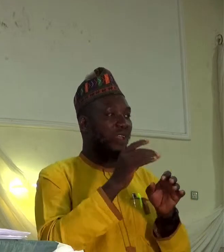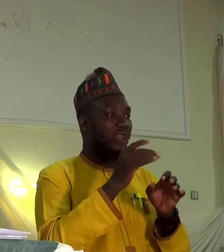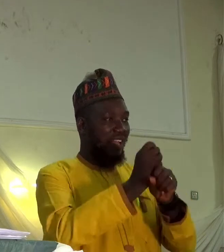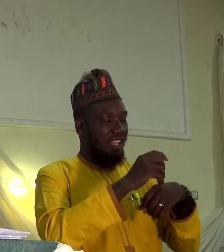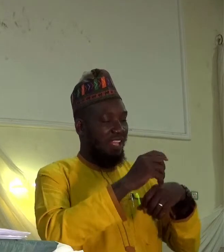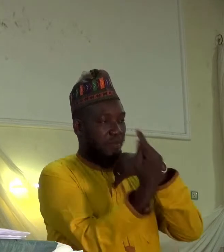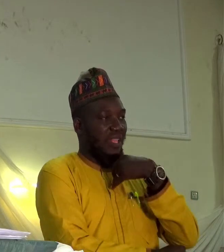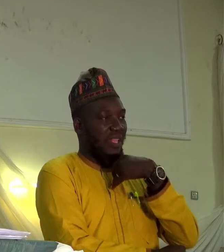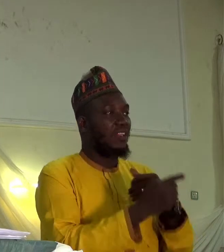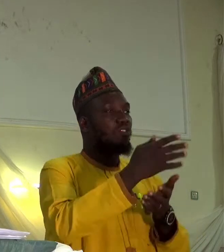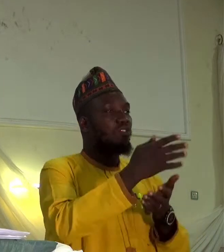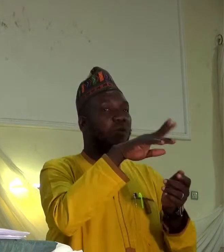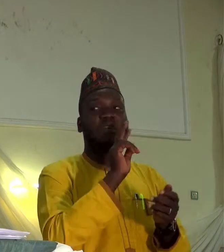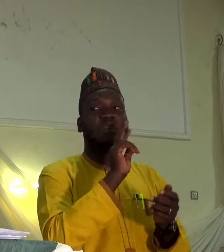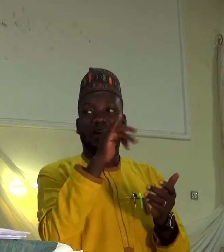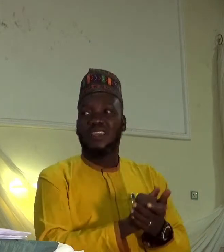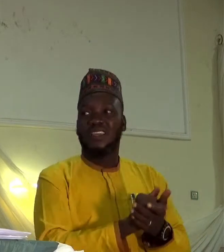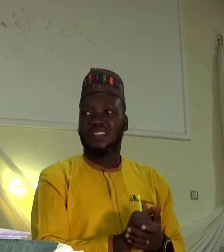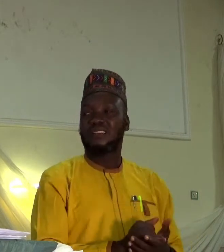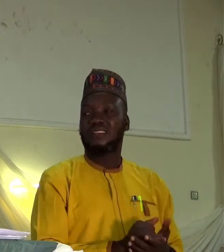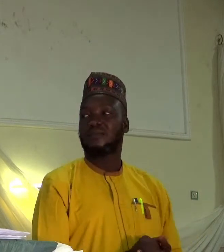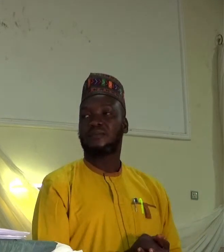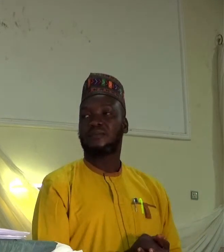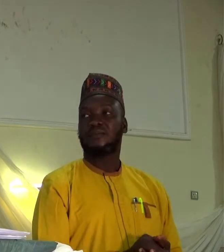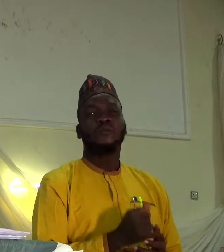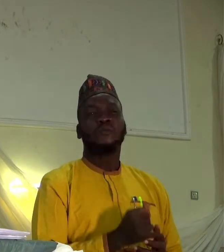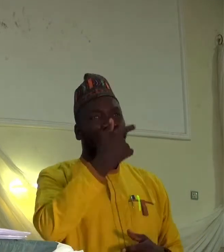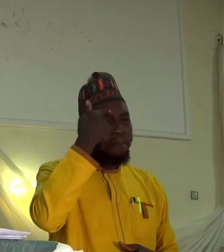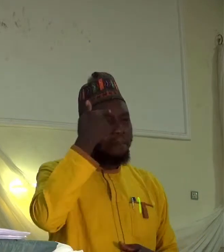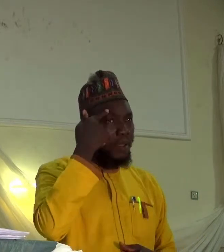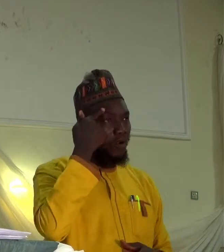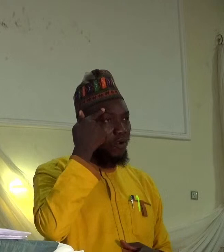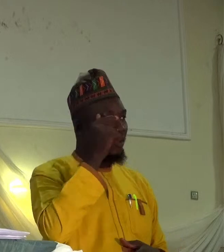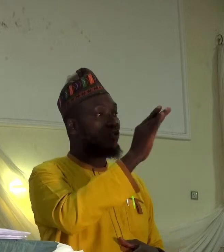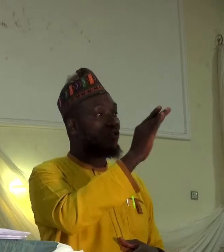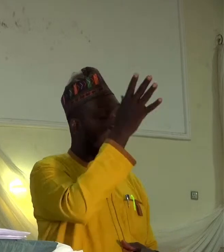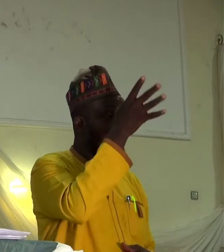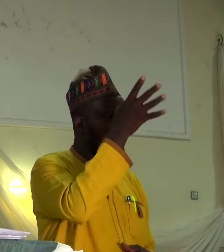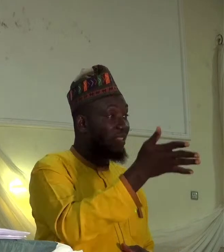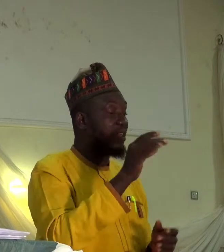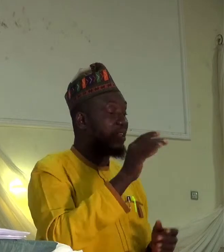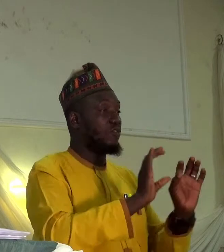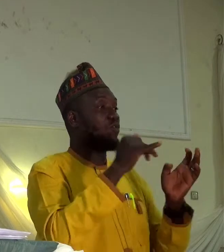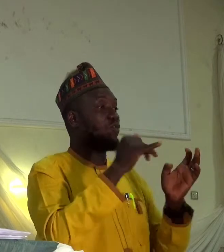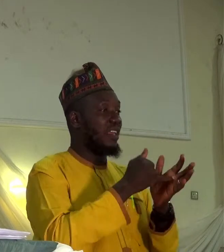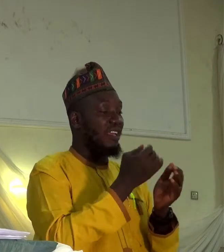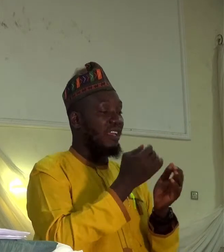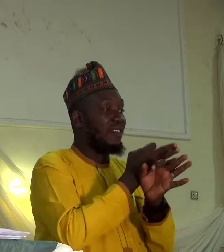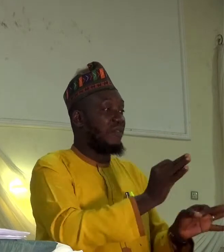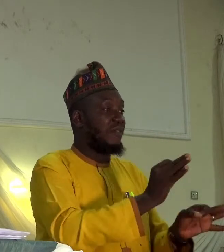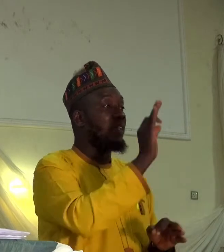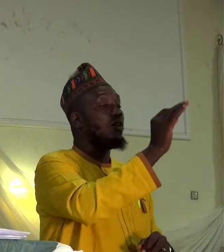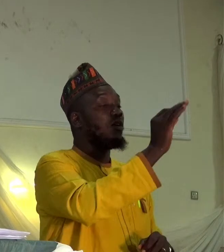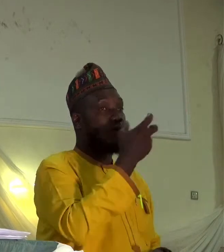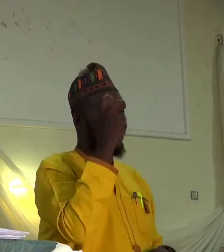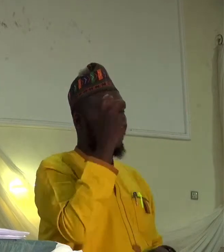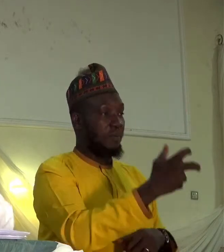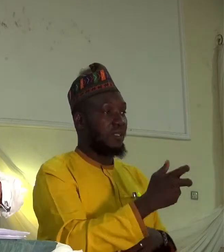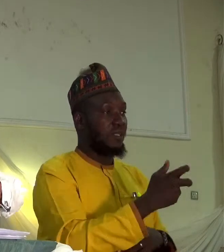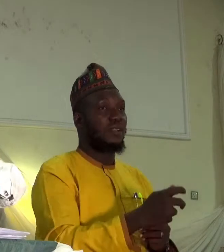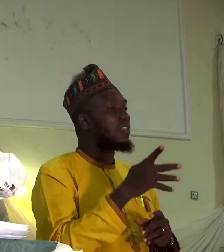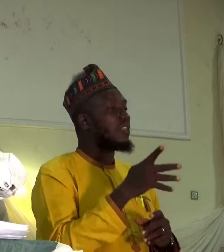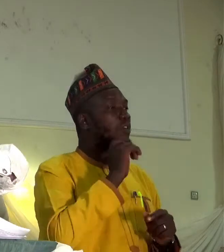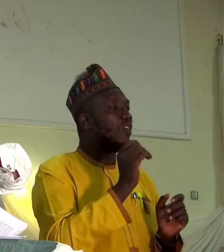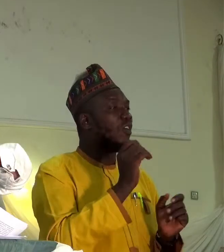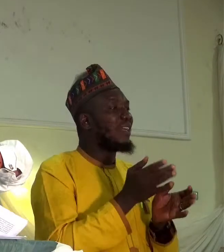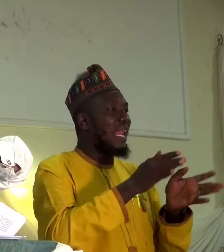Some of us might say, yeah, that is too severe because we are used to corruption. Corruption kills. And we are even corruption sell a lot of